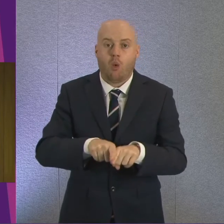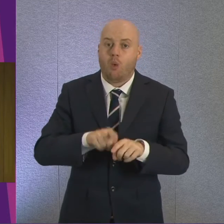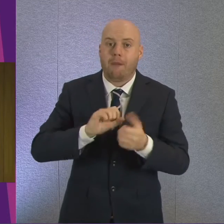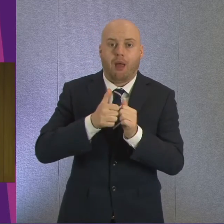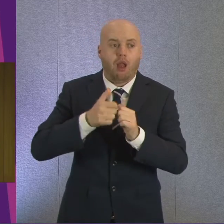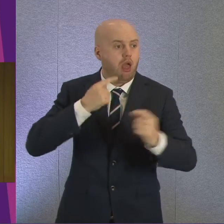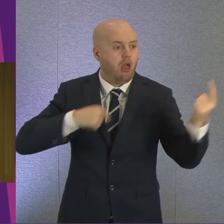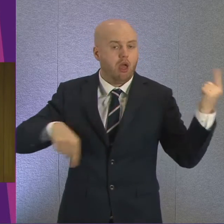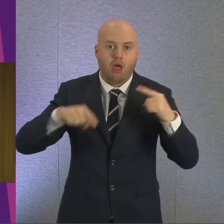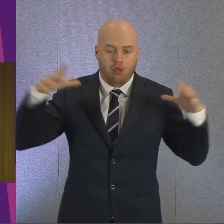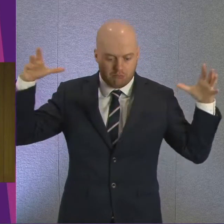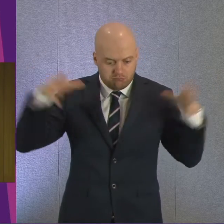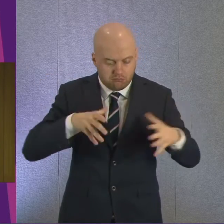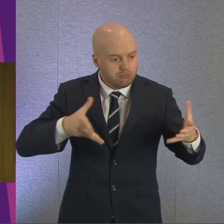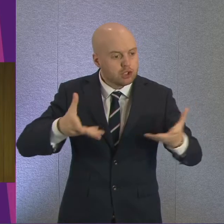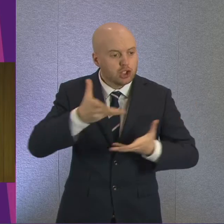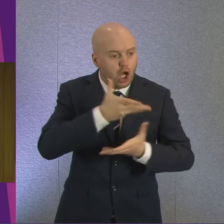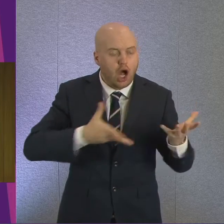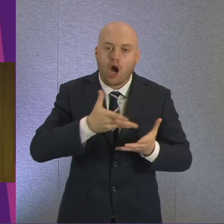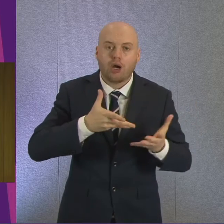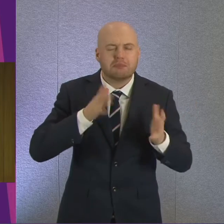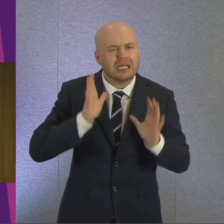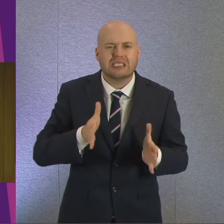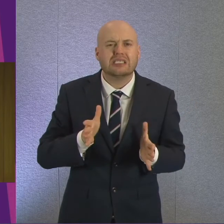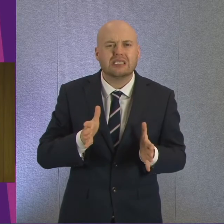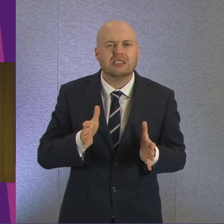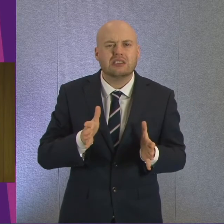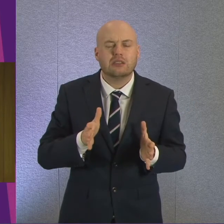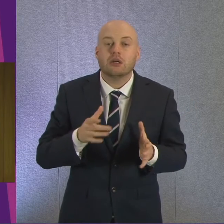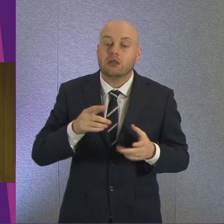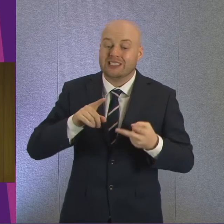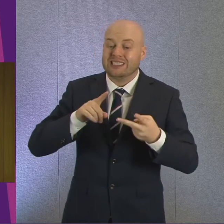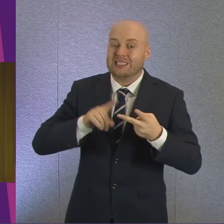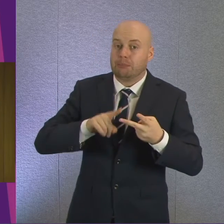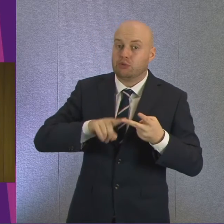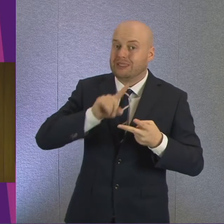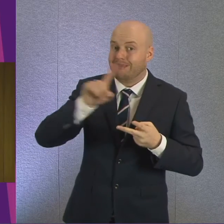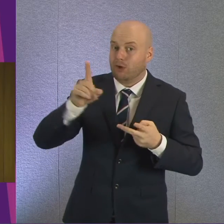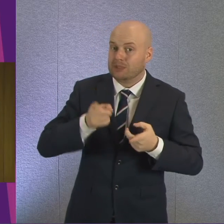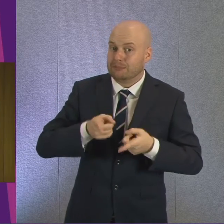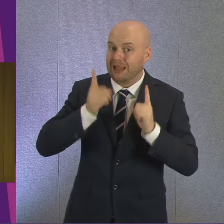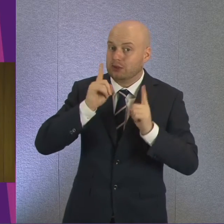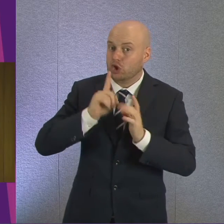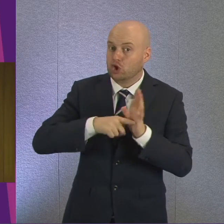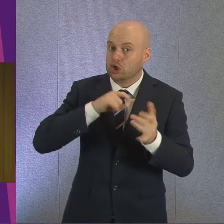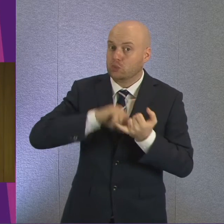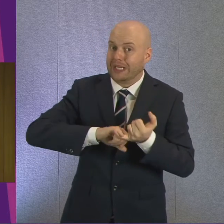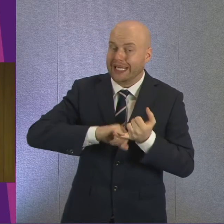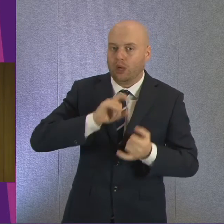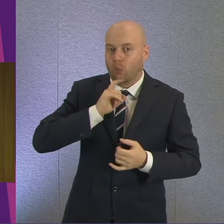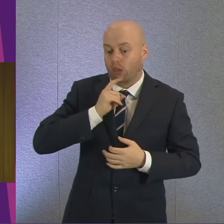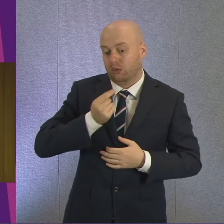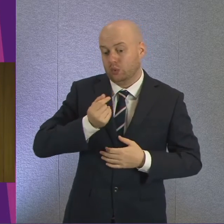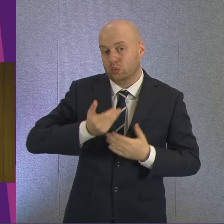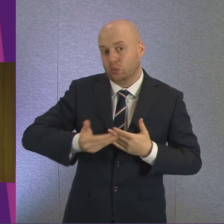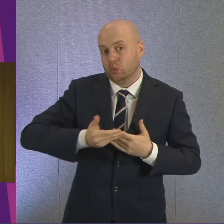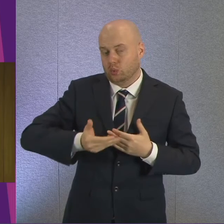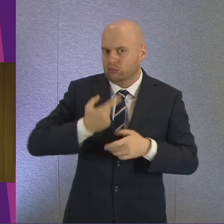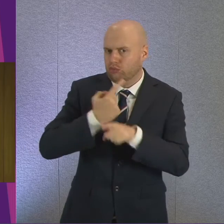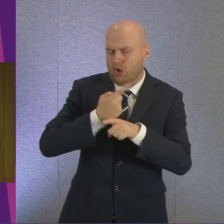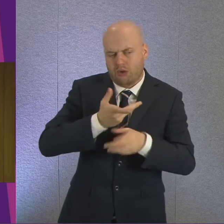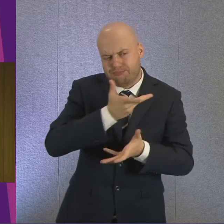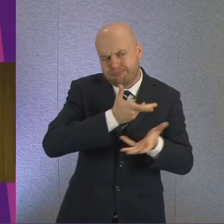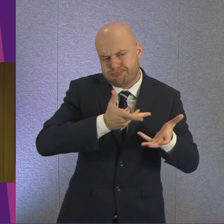partners. The Deputy First Minister will be having discussions with many of those partners later this week about the issues which need to